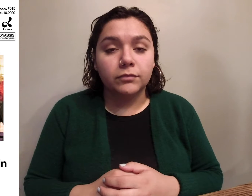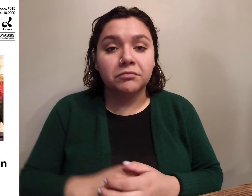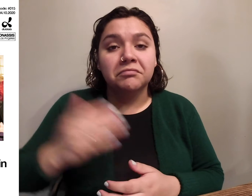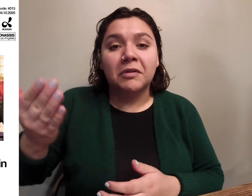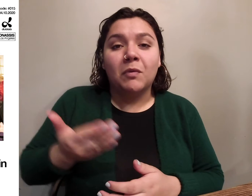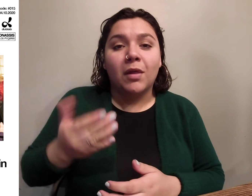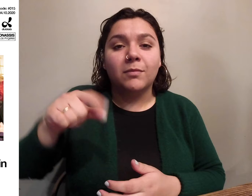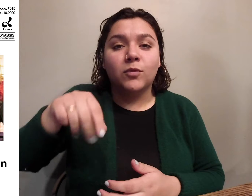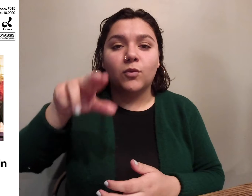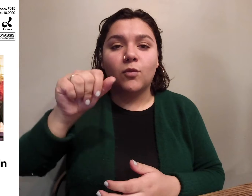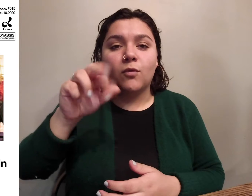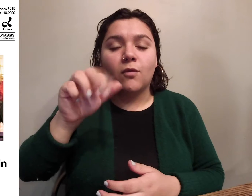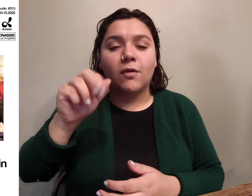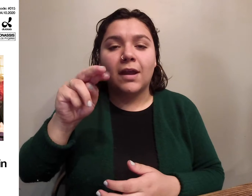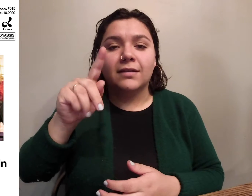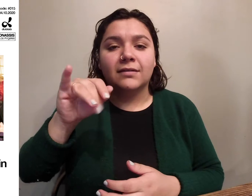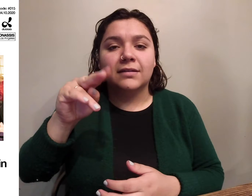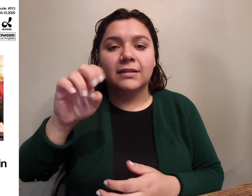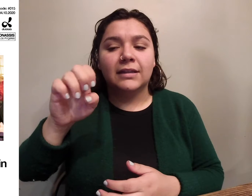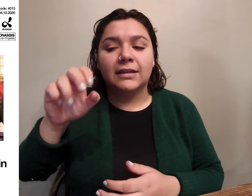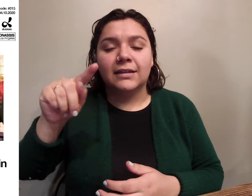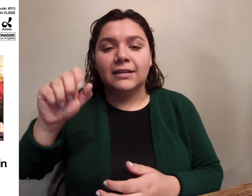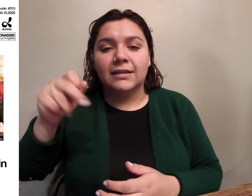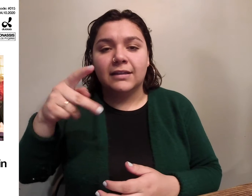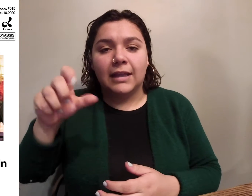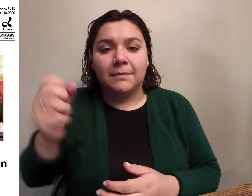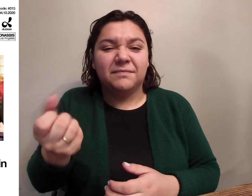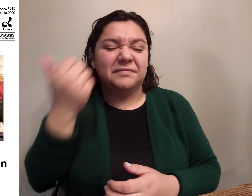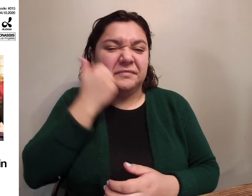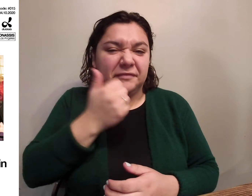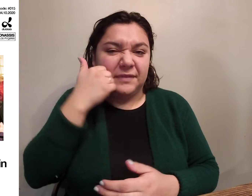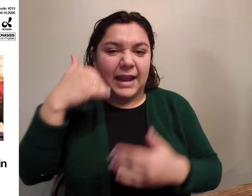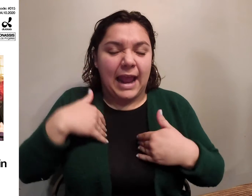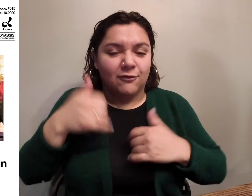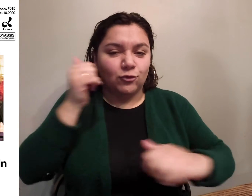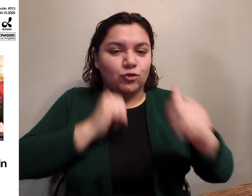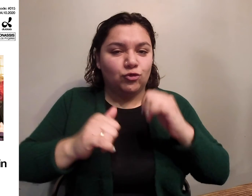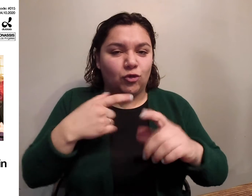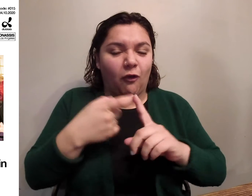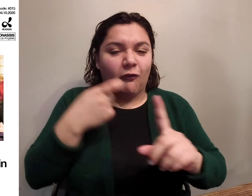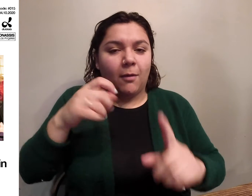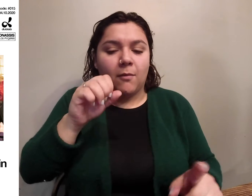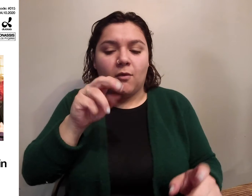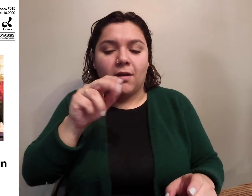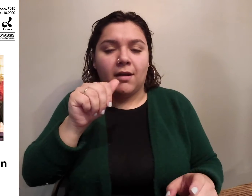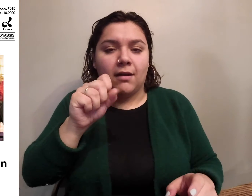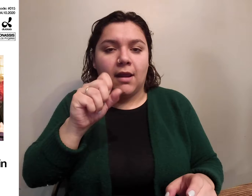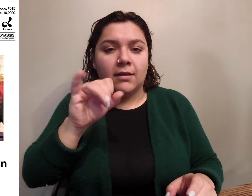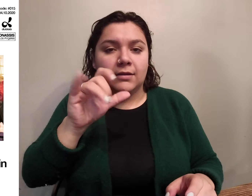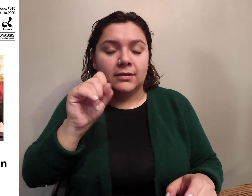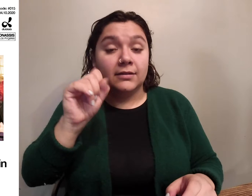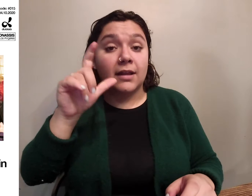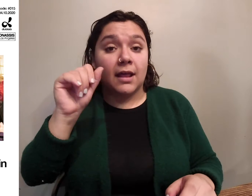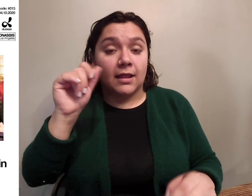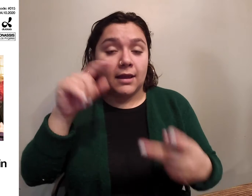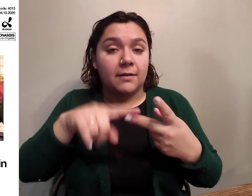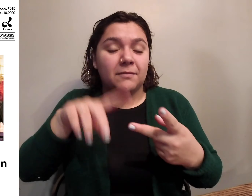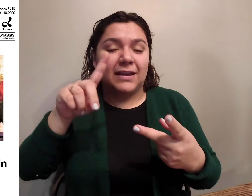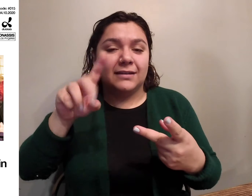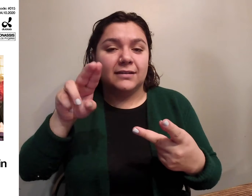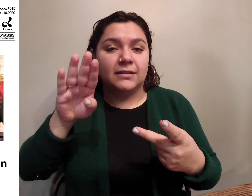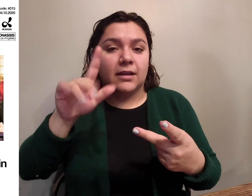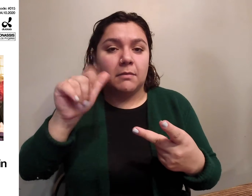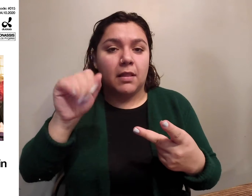Welcome to the Quarantine Tapes, a daily podcast from Onassis, LA and dublab. Hosted by Paul Holdengräber, this series